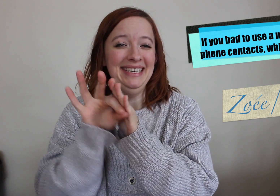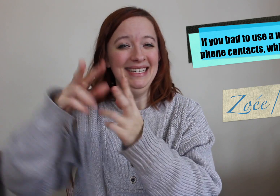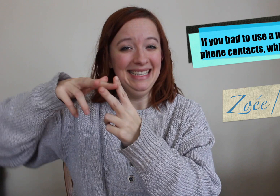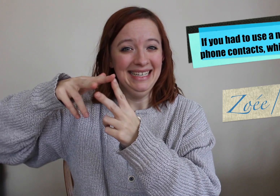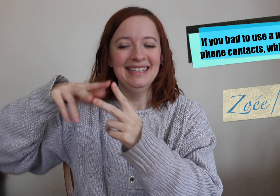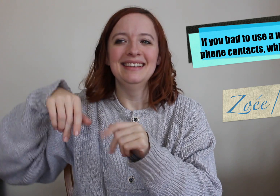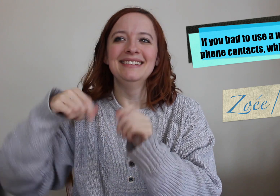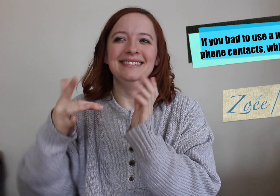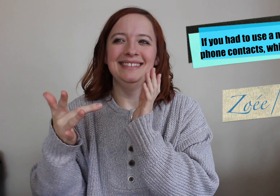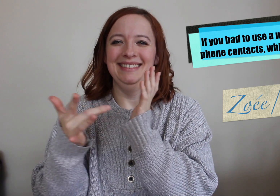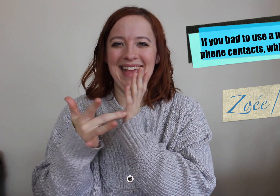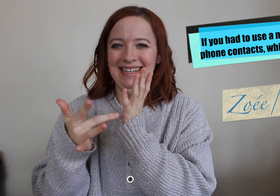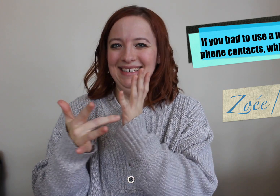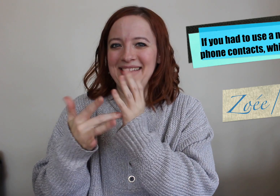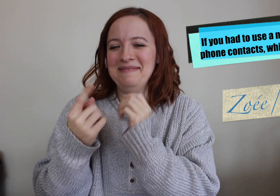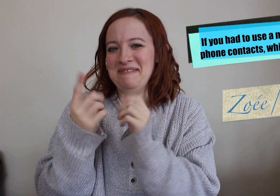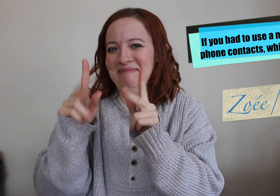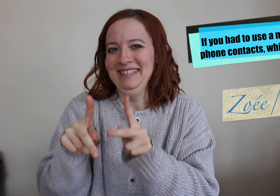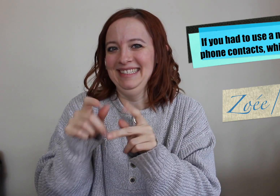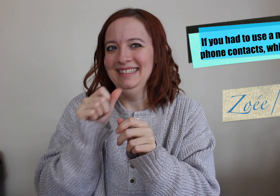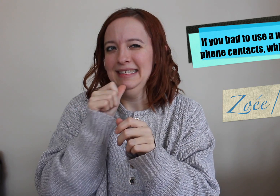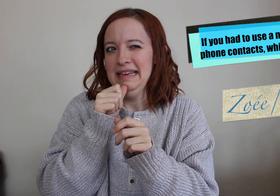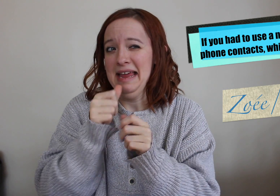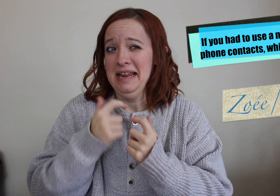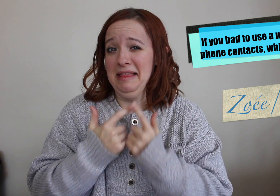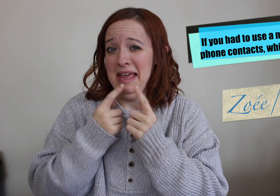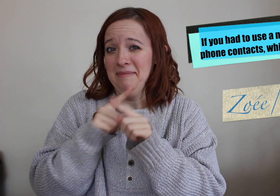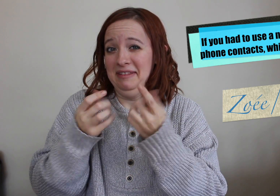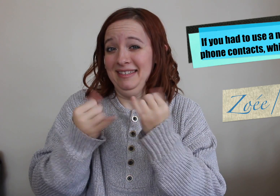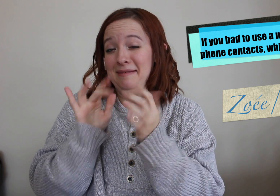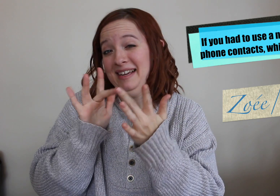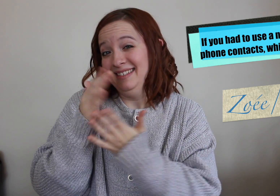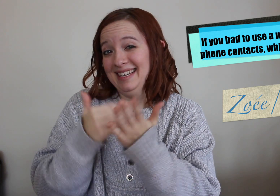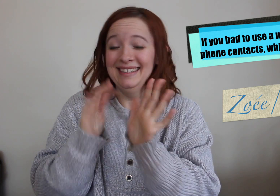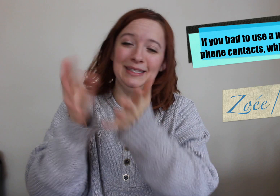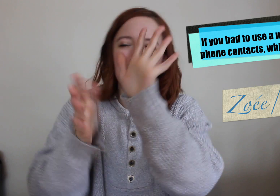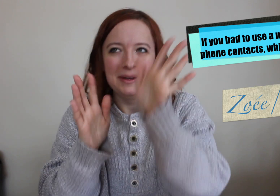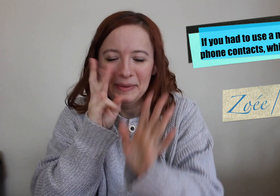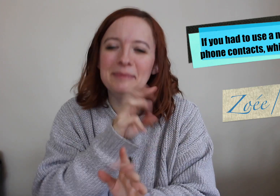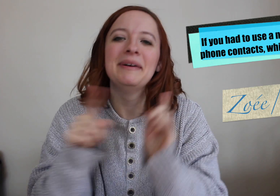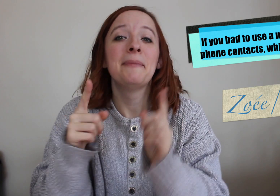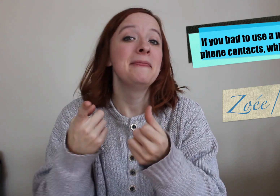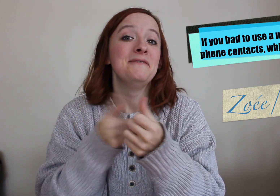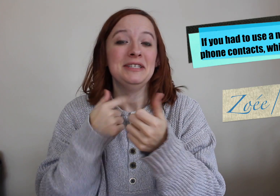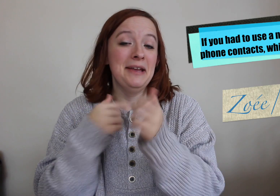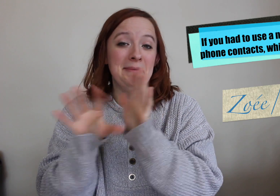really couldn't pick between these 2, and technically one of the people are not alive, but they're still on my phone contact list.